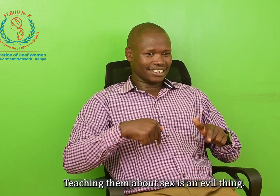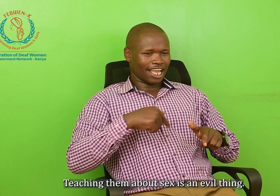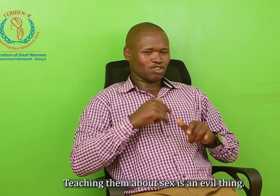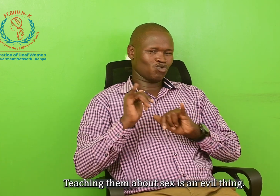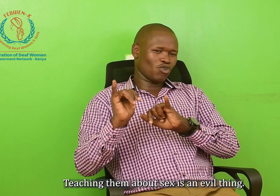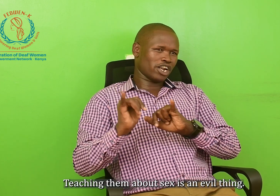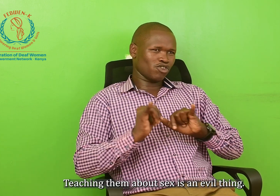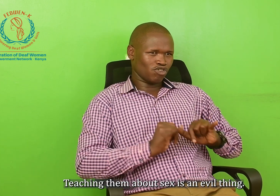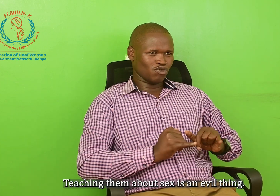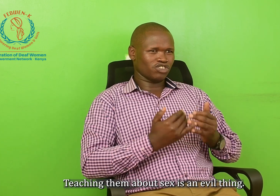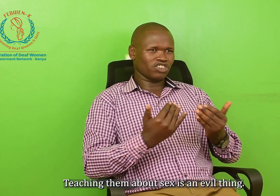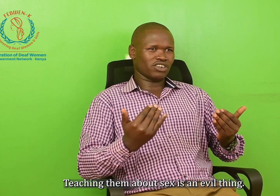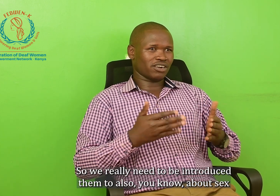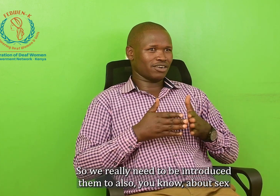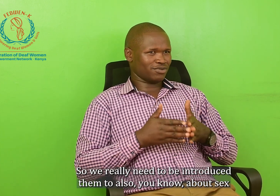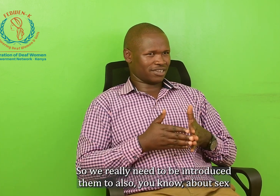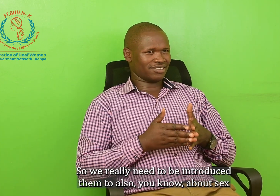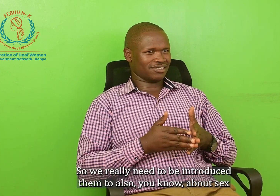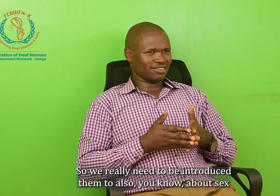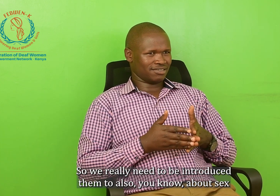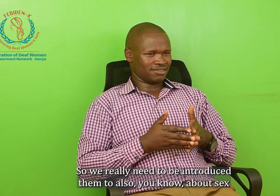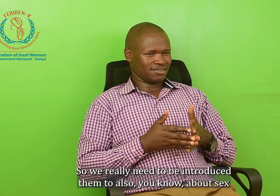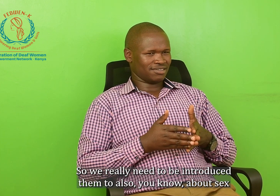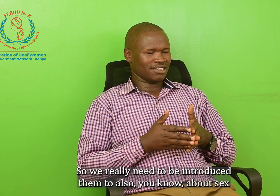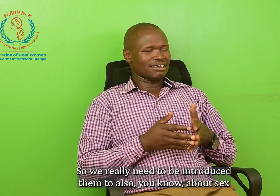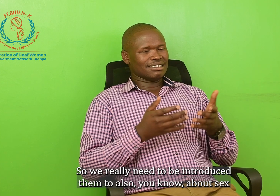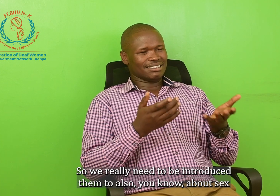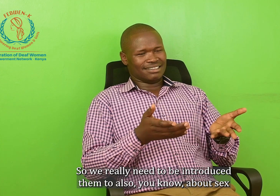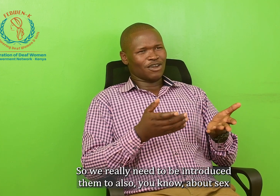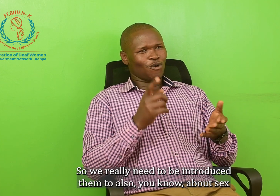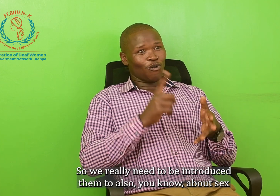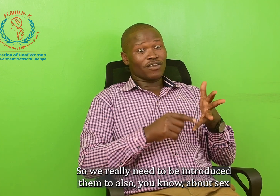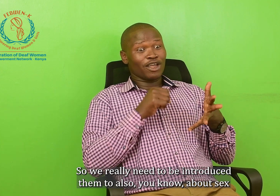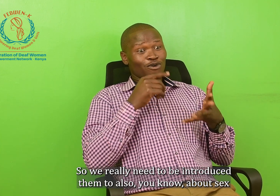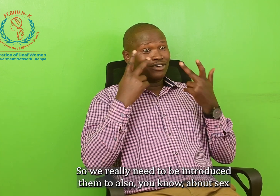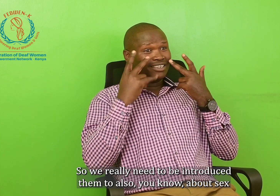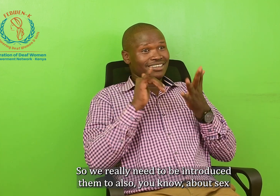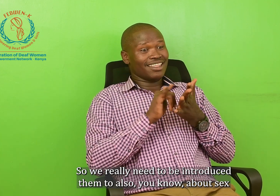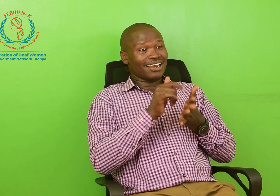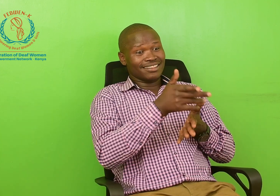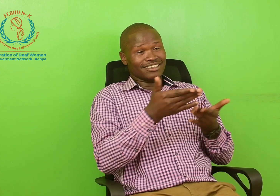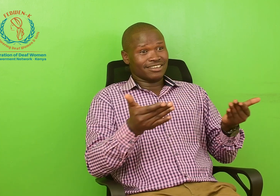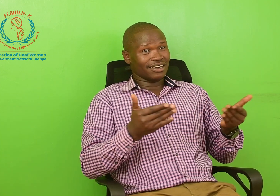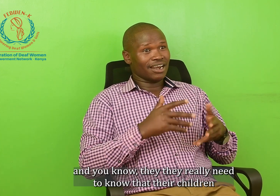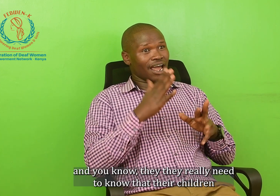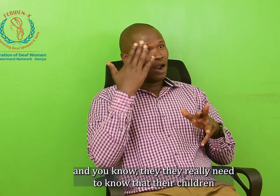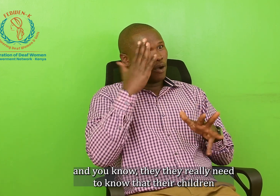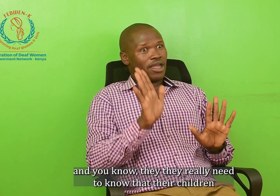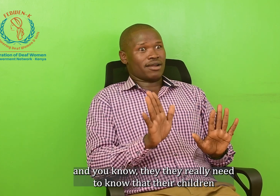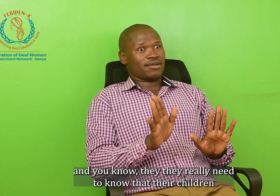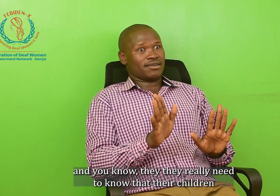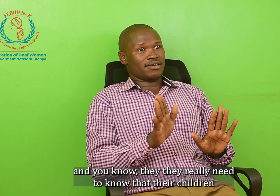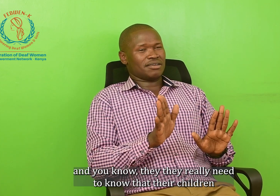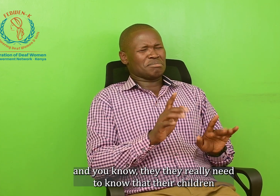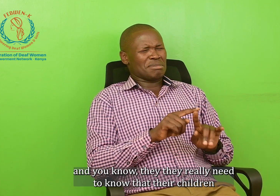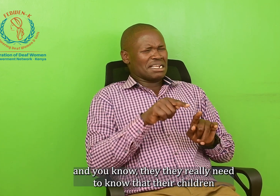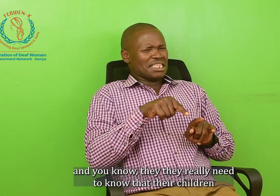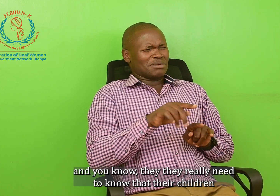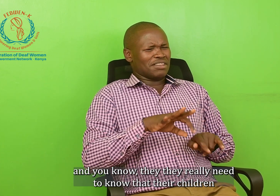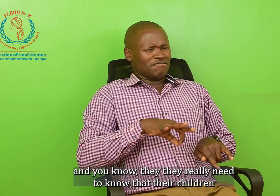Teaching them about sex is an evil thing. So we really need to introduce them to also about sex, and they really need to